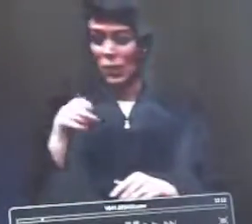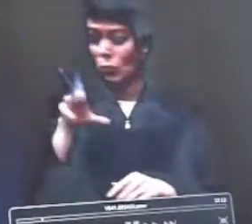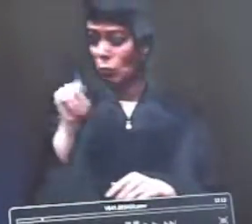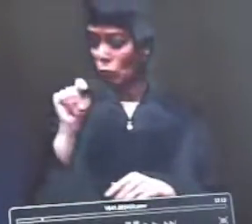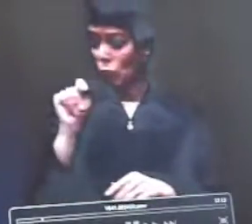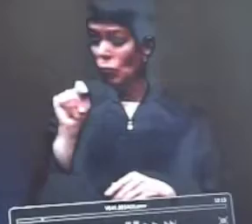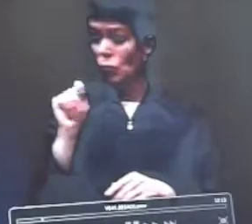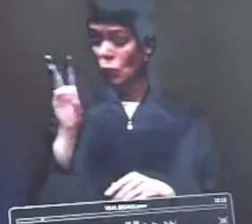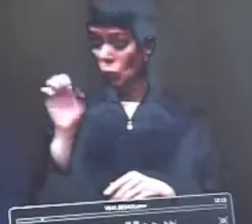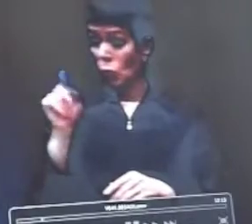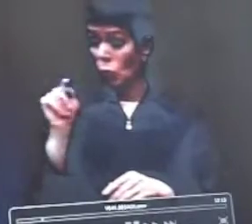For the expert witness,